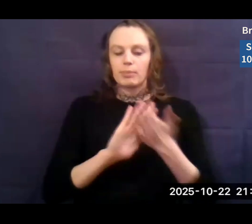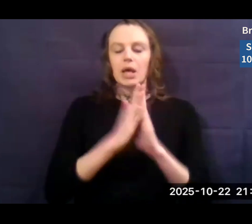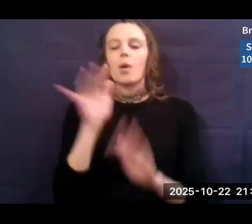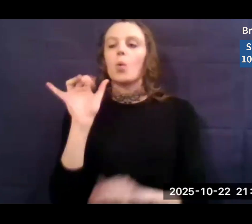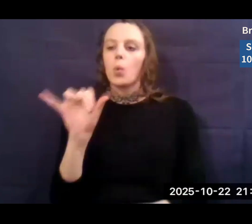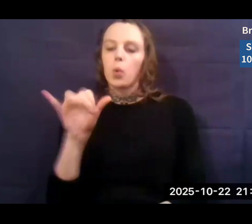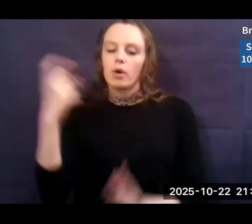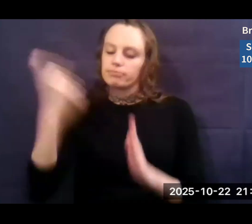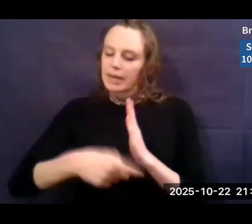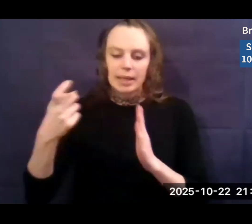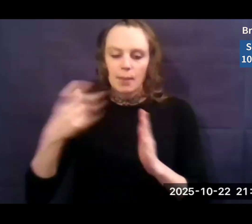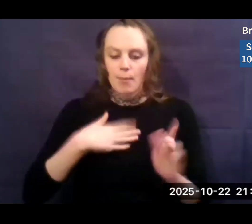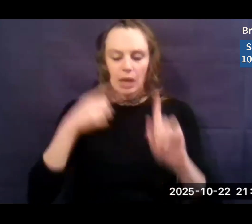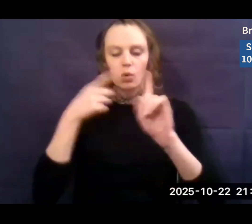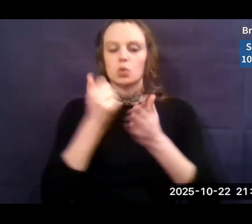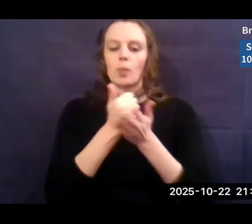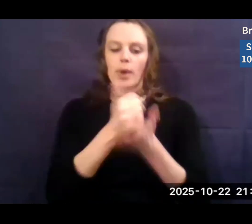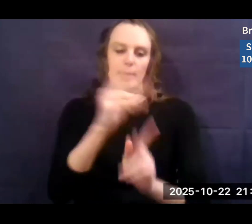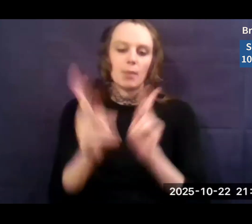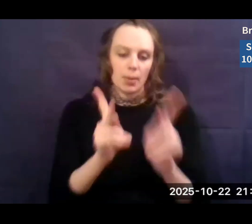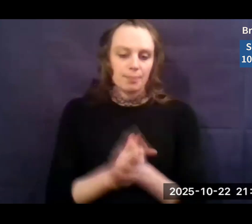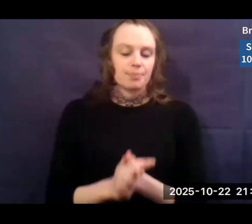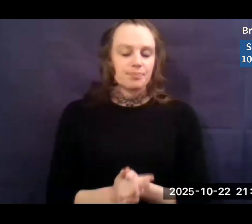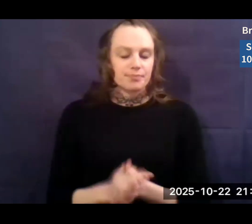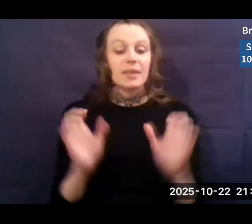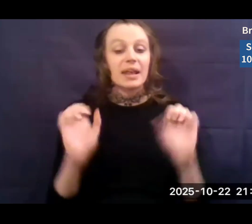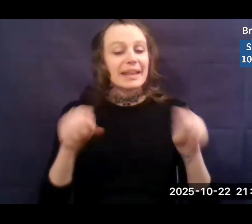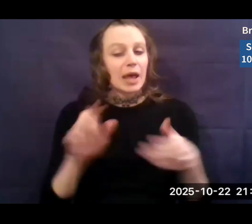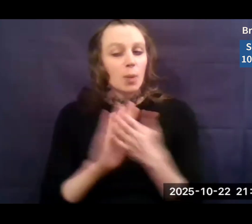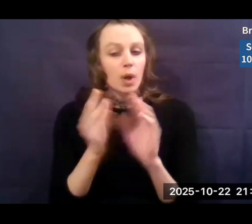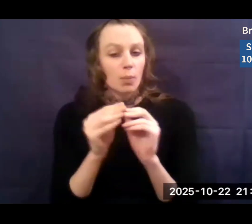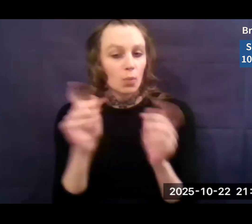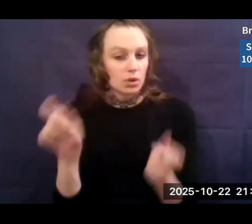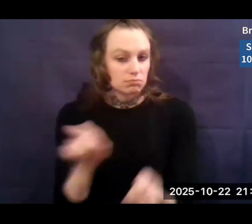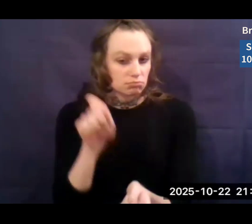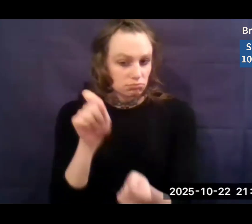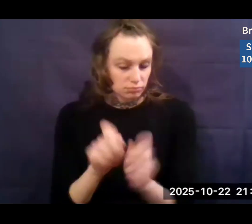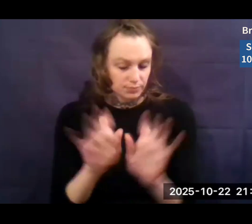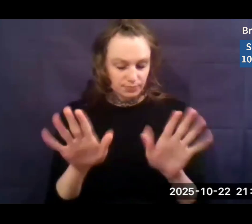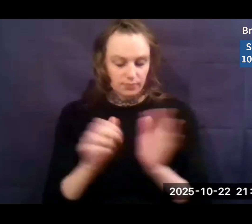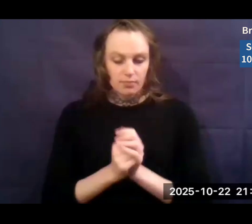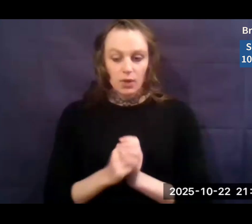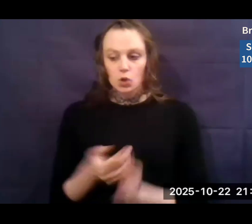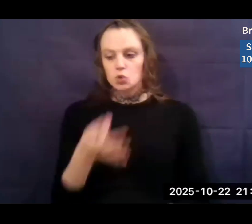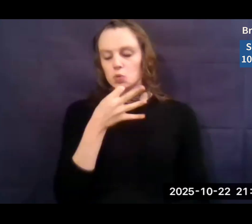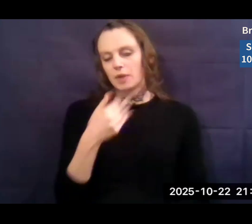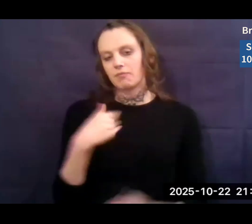I can get more specific. We've got the holidays coming up,